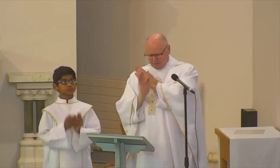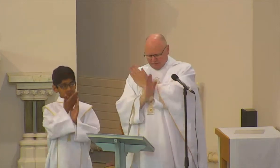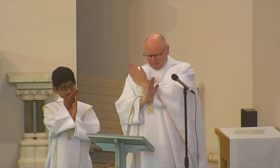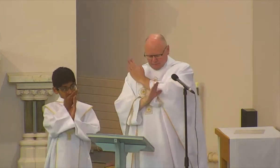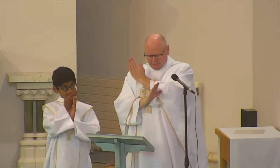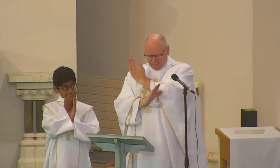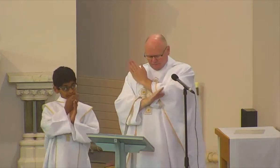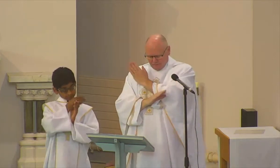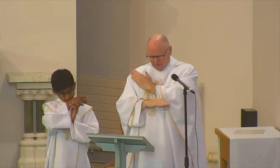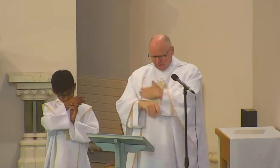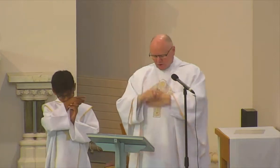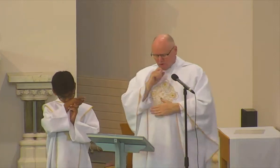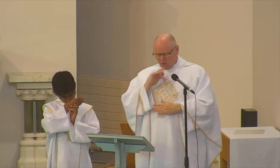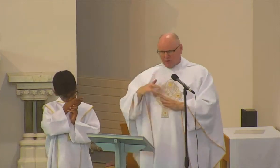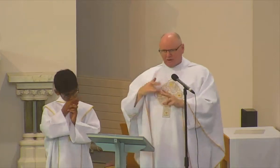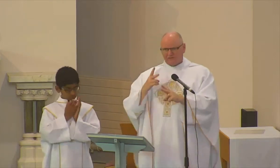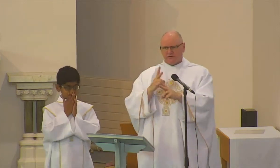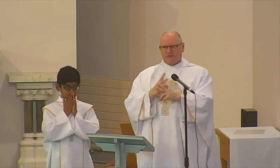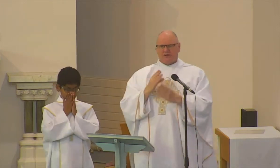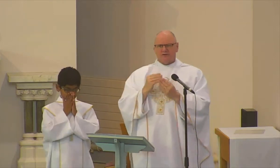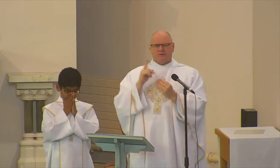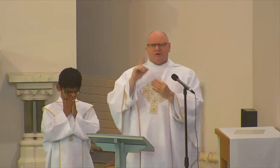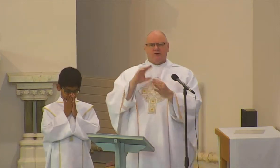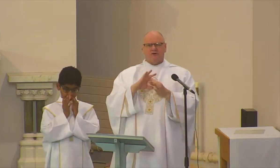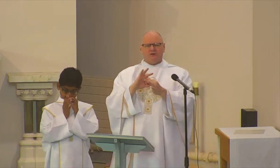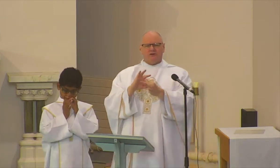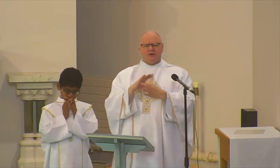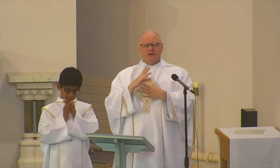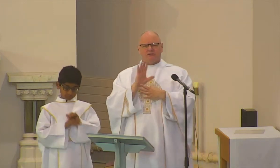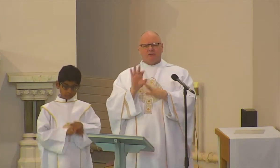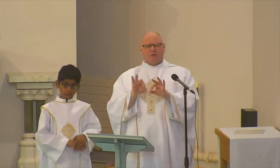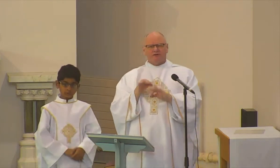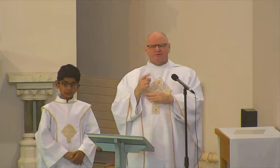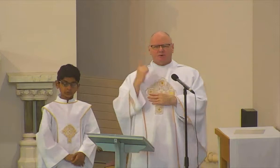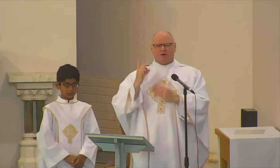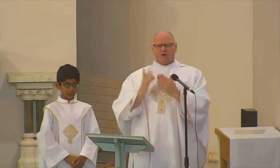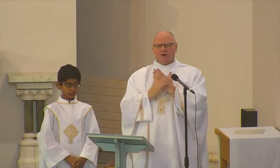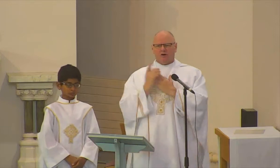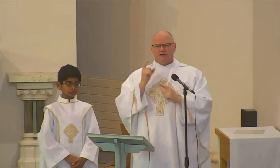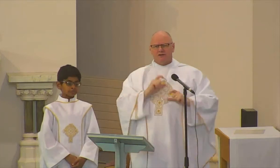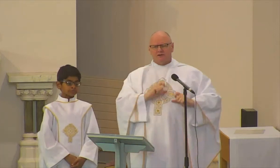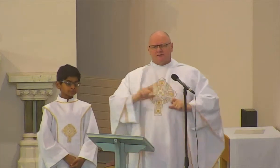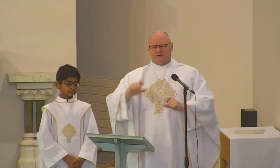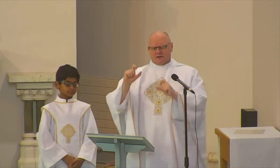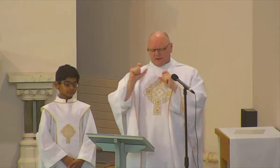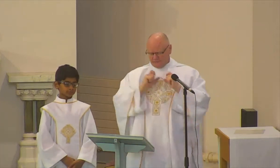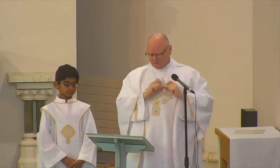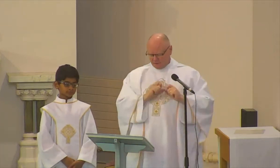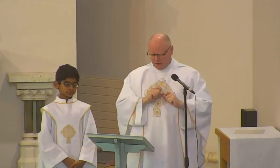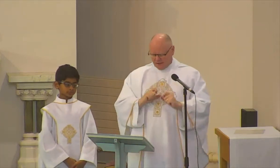before, who lives and reigns with you in the unity of the Holy Spirit, one God, for ever and